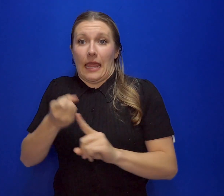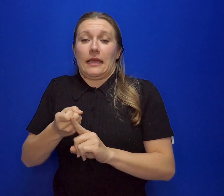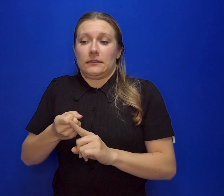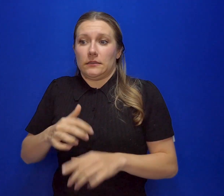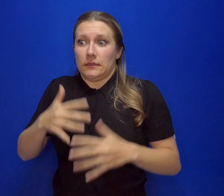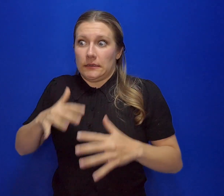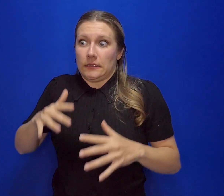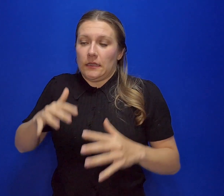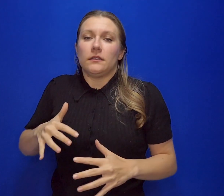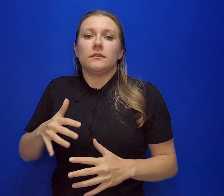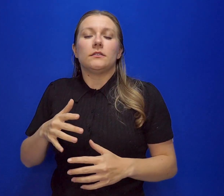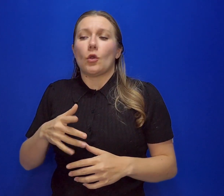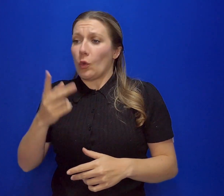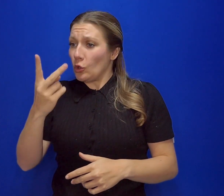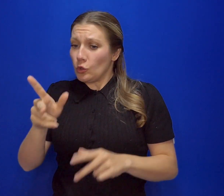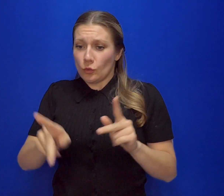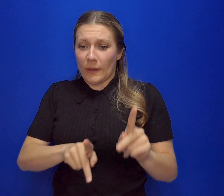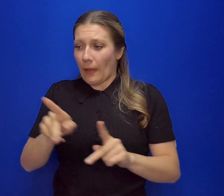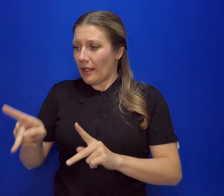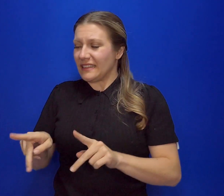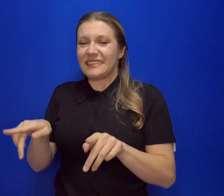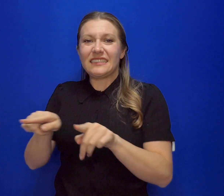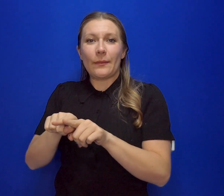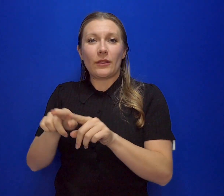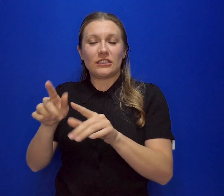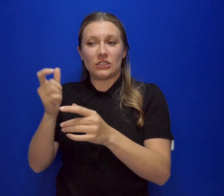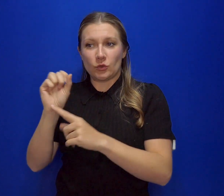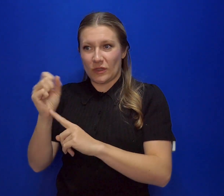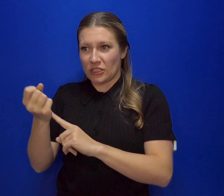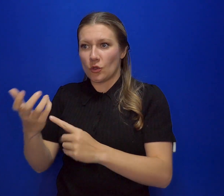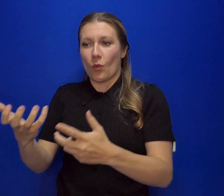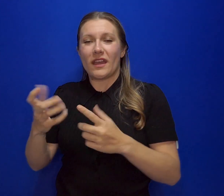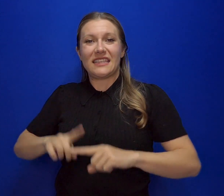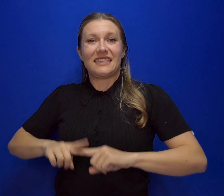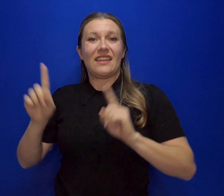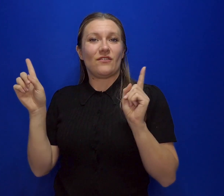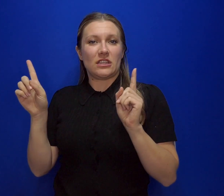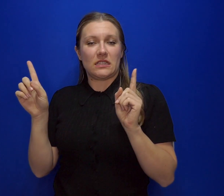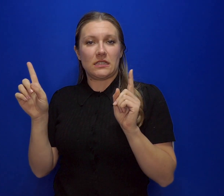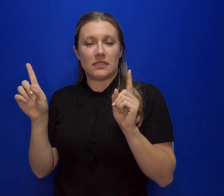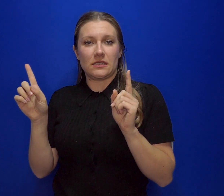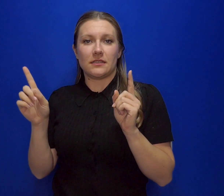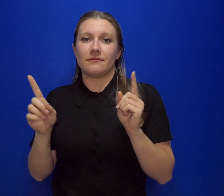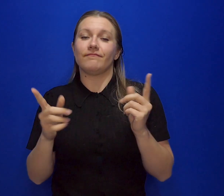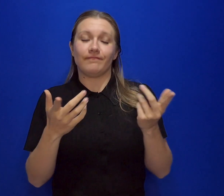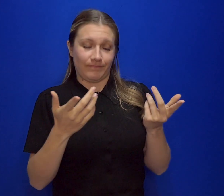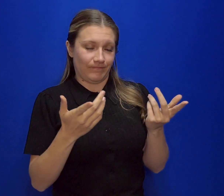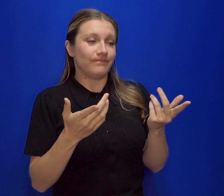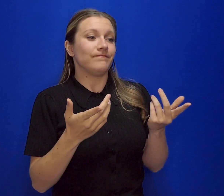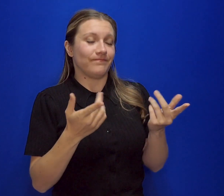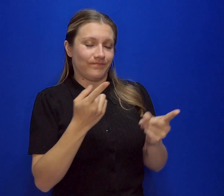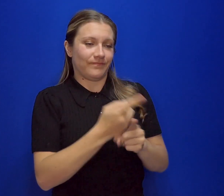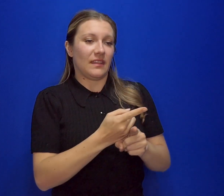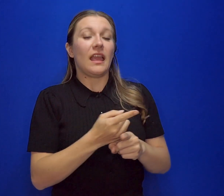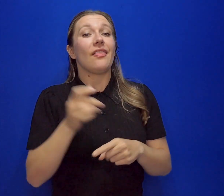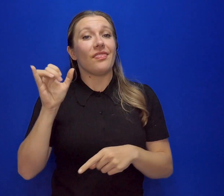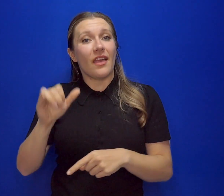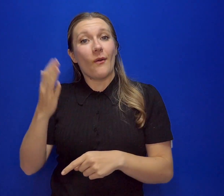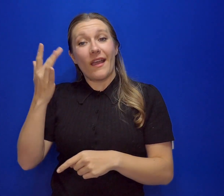people in a similar situation. They want Different things. different things. And that is, in the end, why you have to go out and advocate